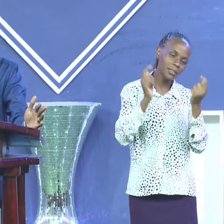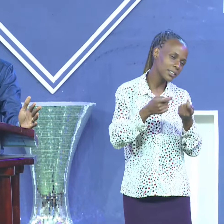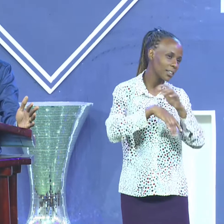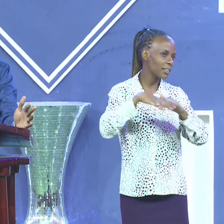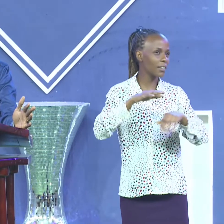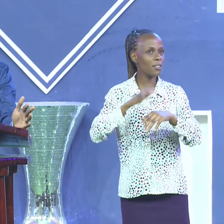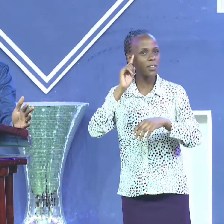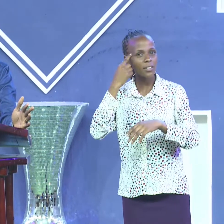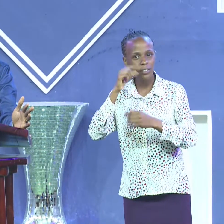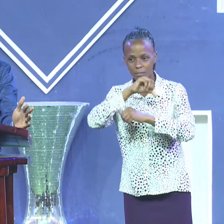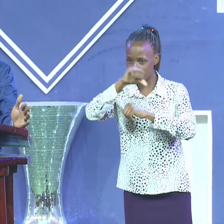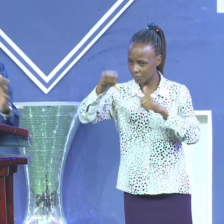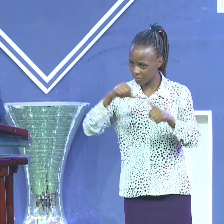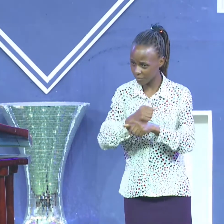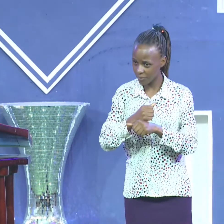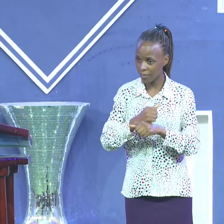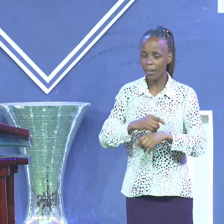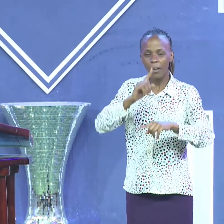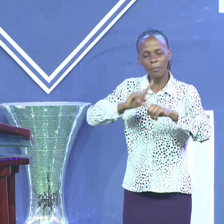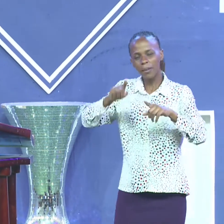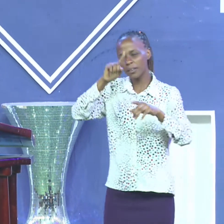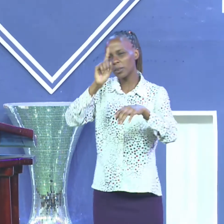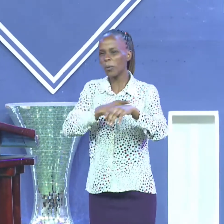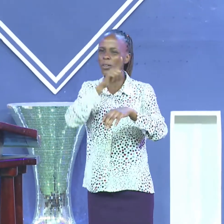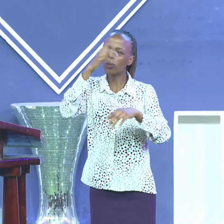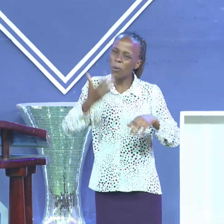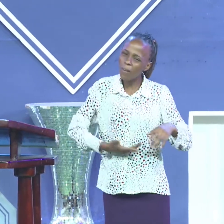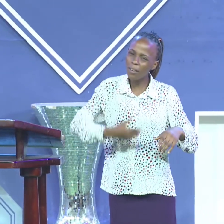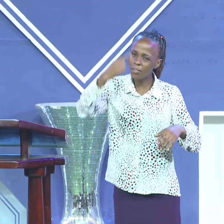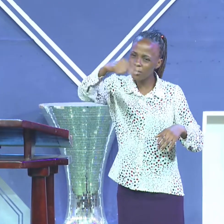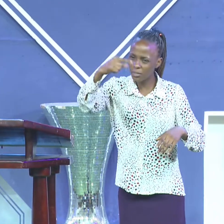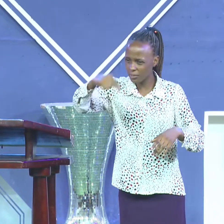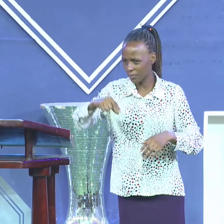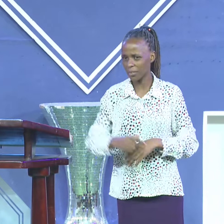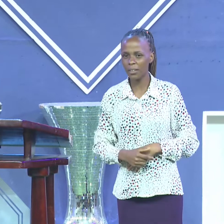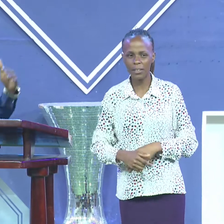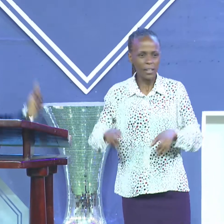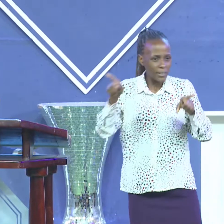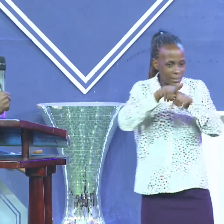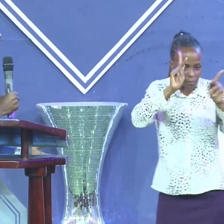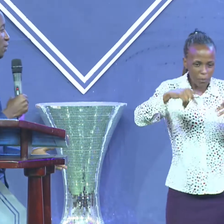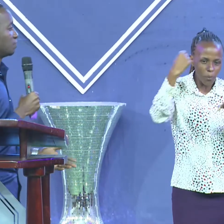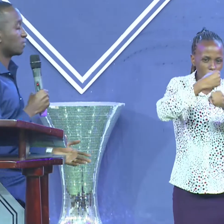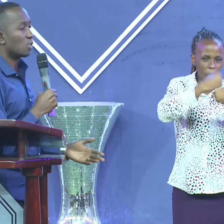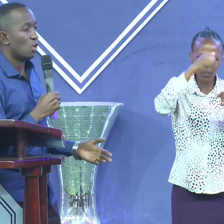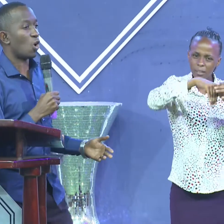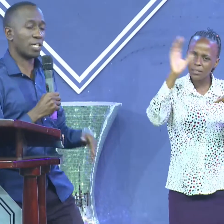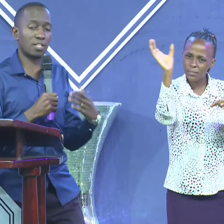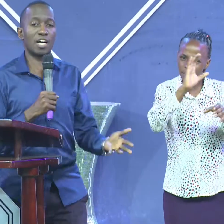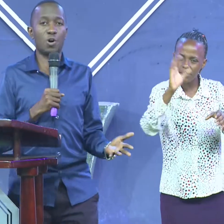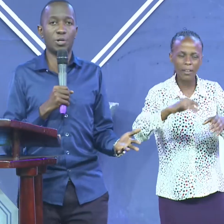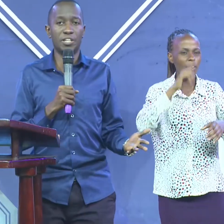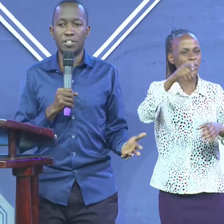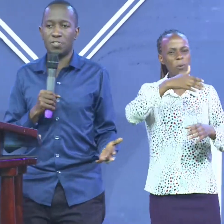They present like they have not thought about it. And yet you have other qualifications. And even those that are employed in